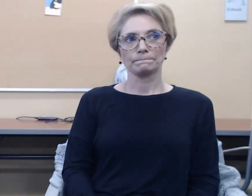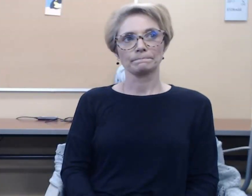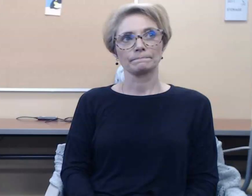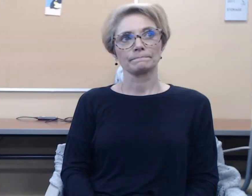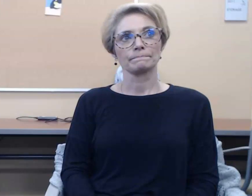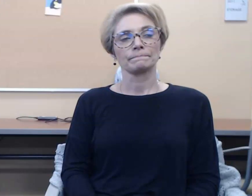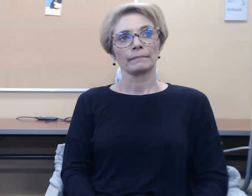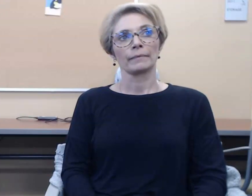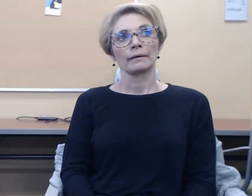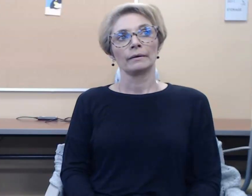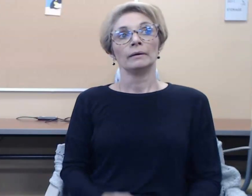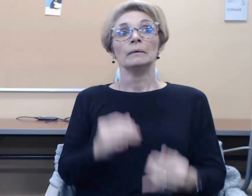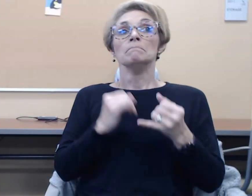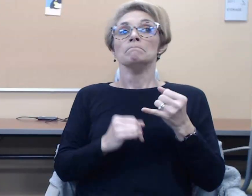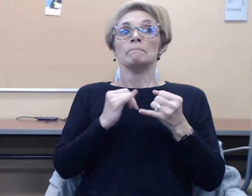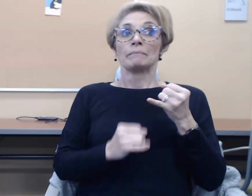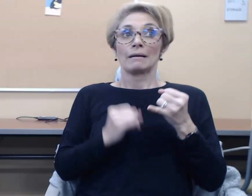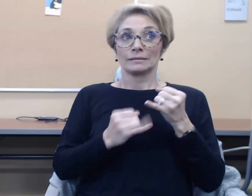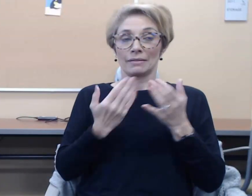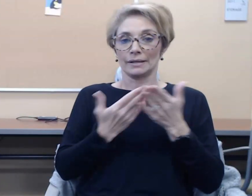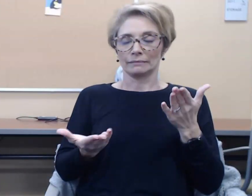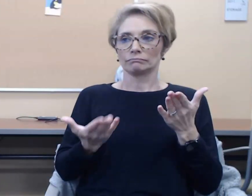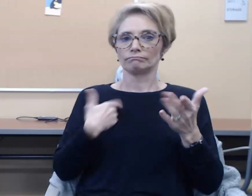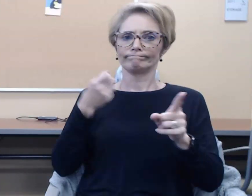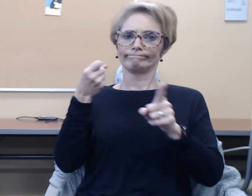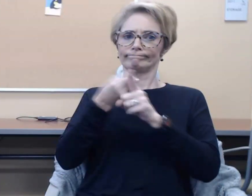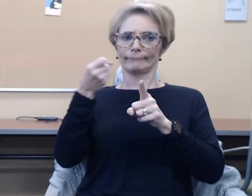Then finally, the impact. Why is this research important?